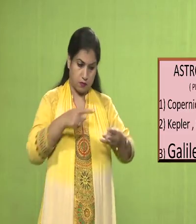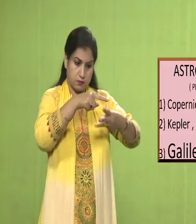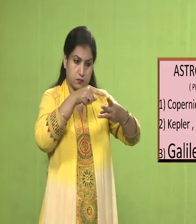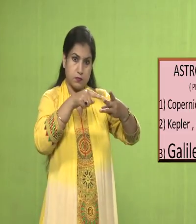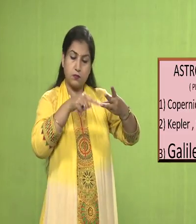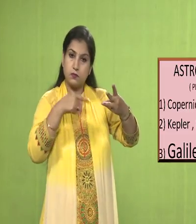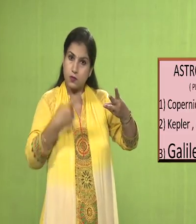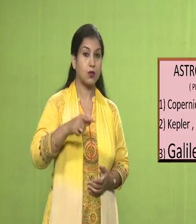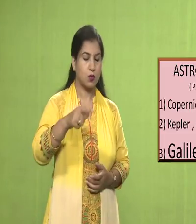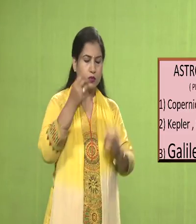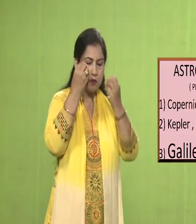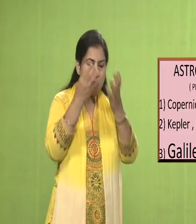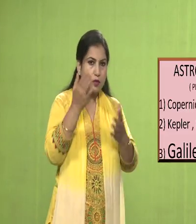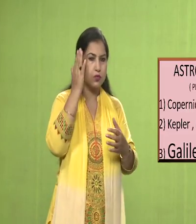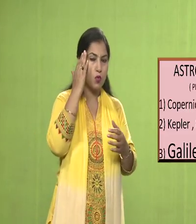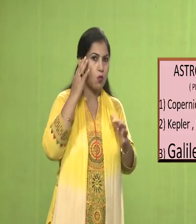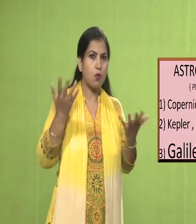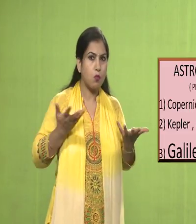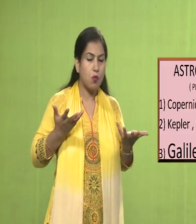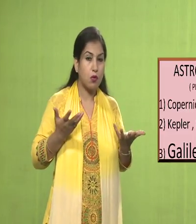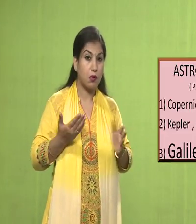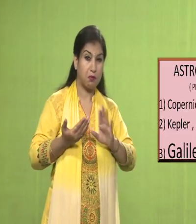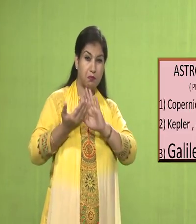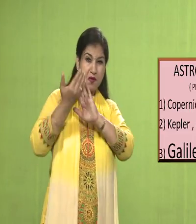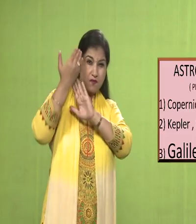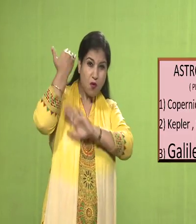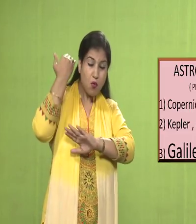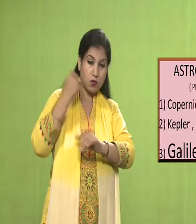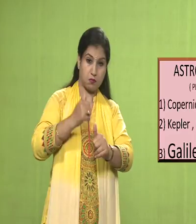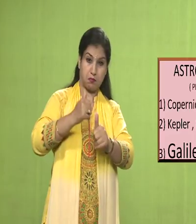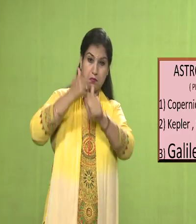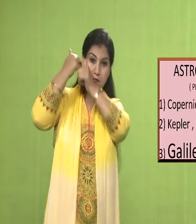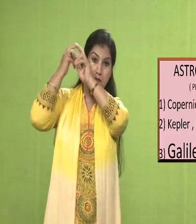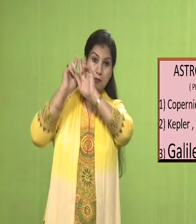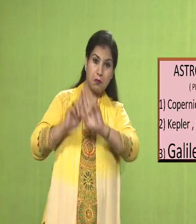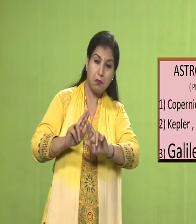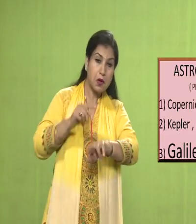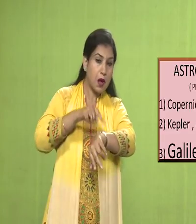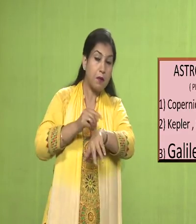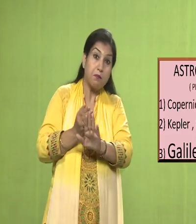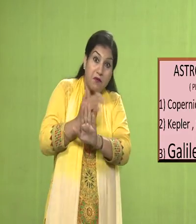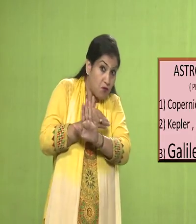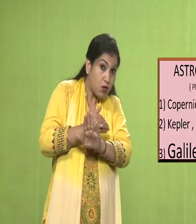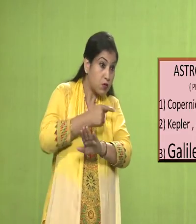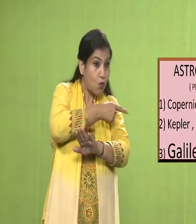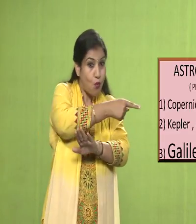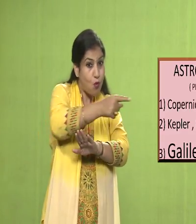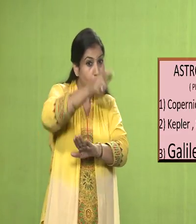You will be surprised to know that before Renaissance, it was believed that the sun